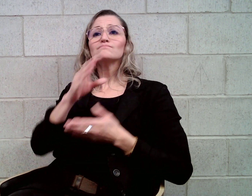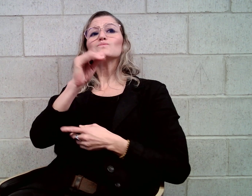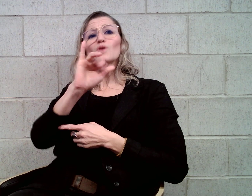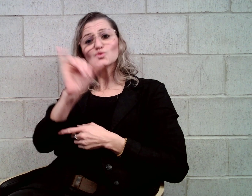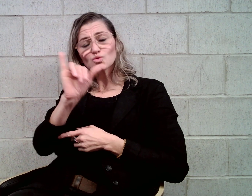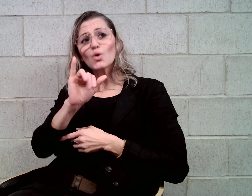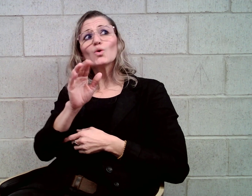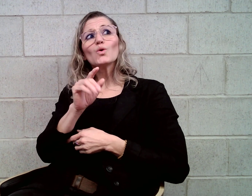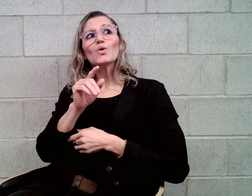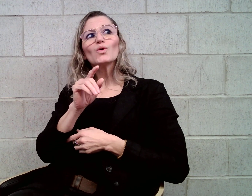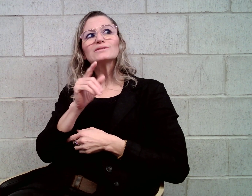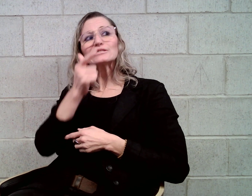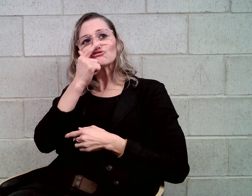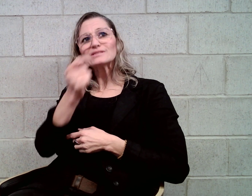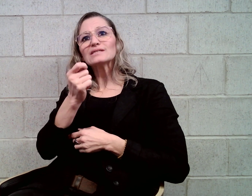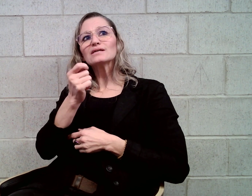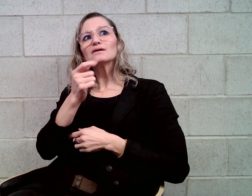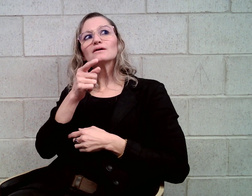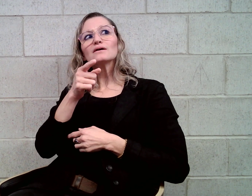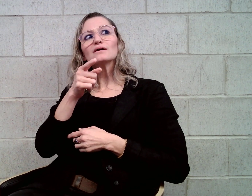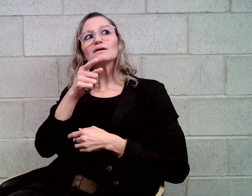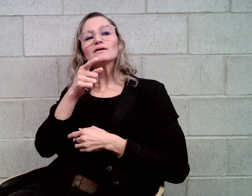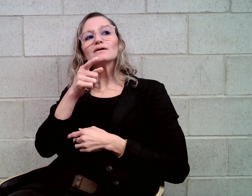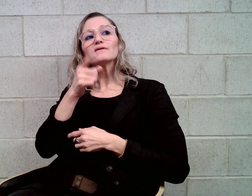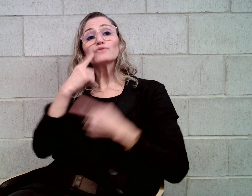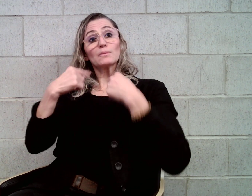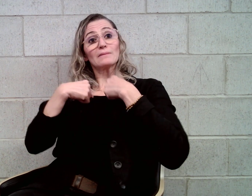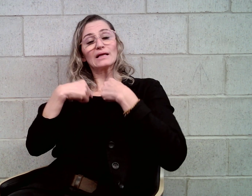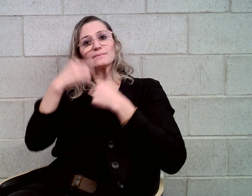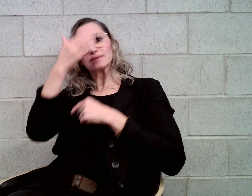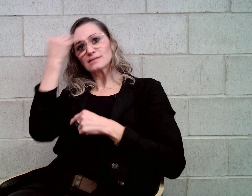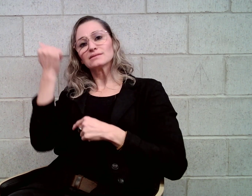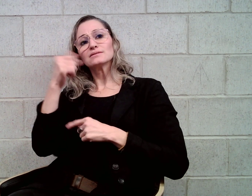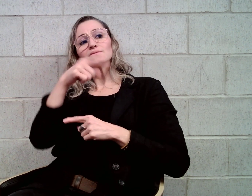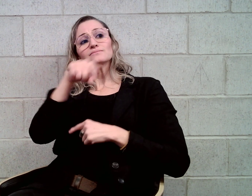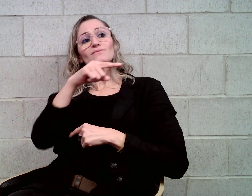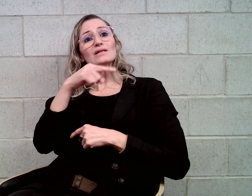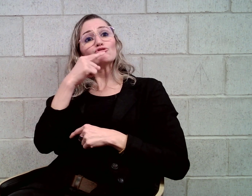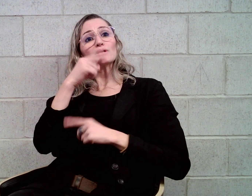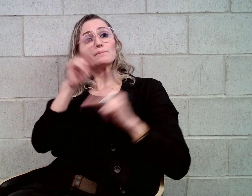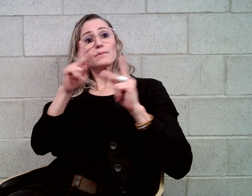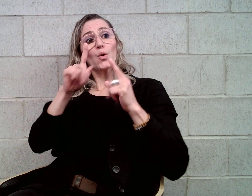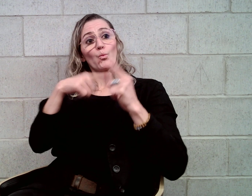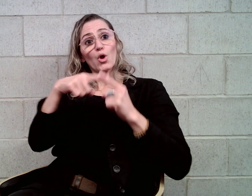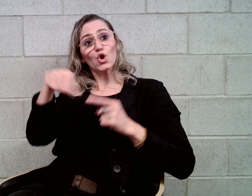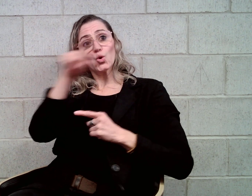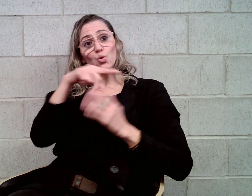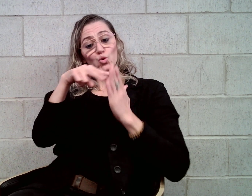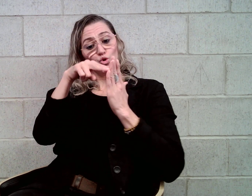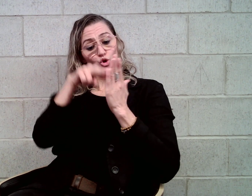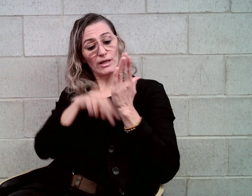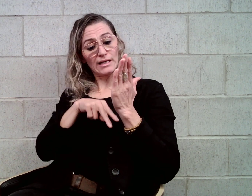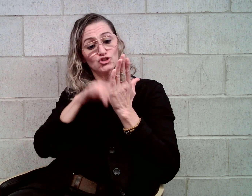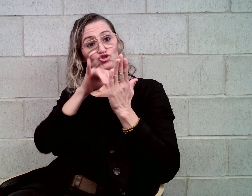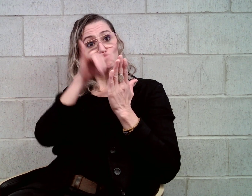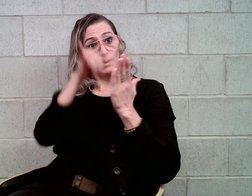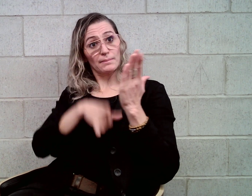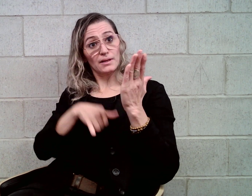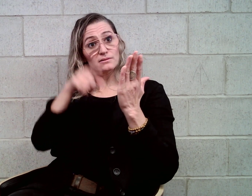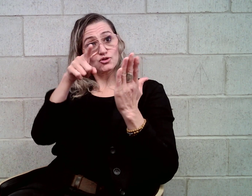this. And it was interesting to me, as I think of hearing people, when you